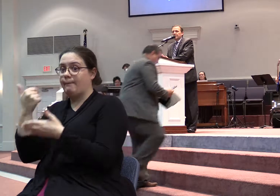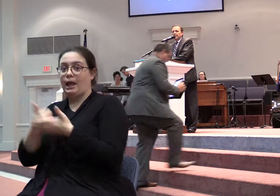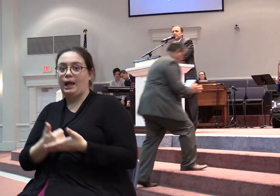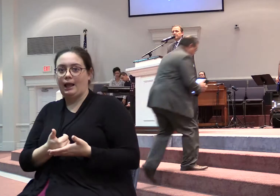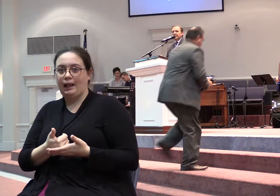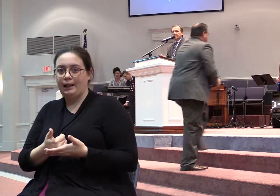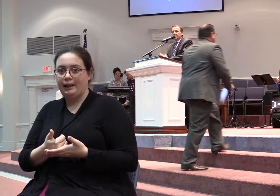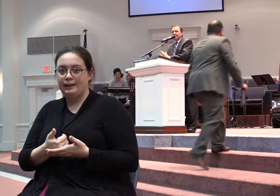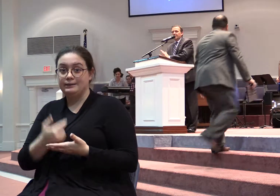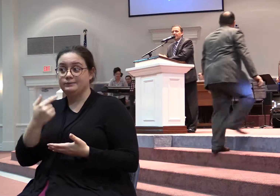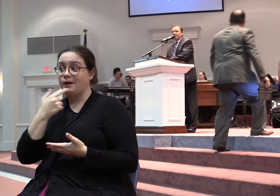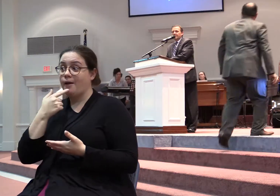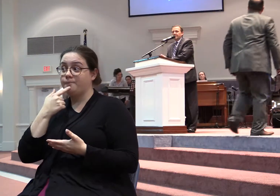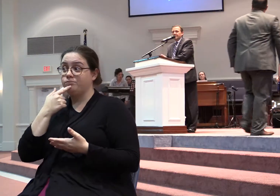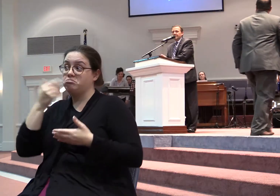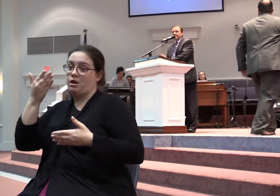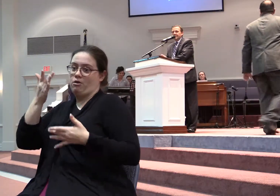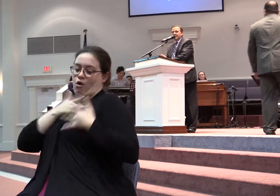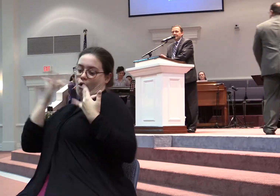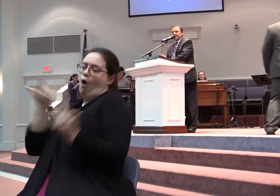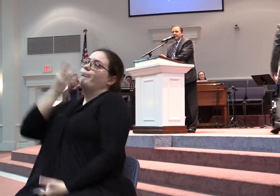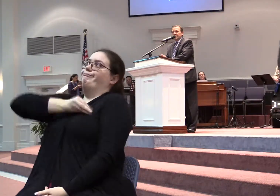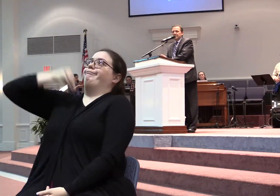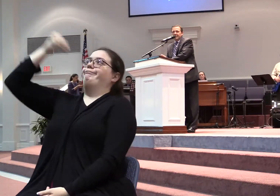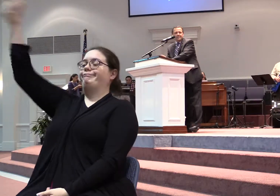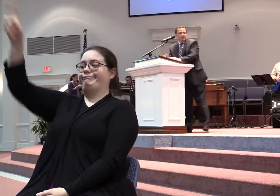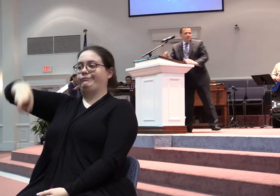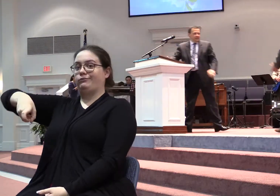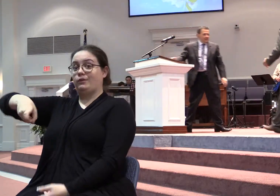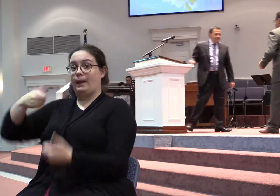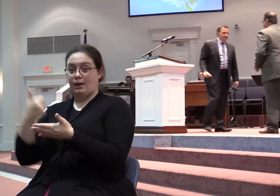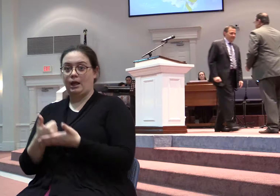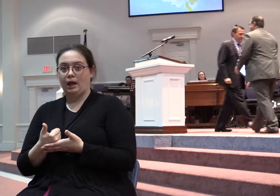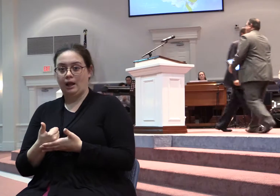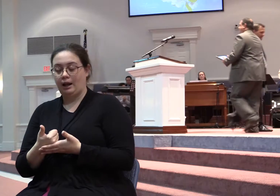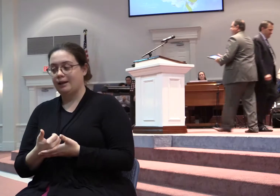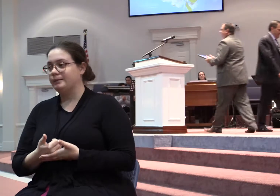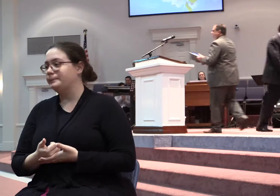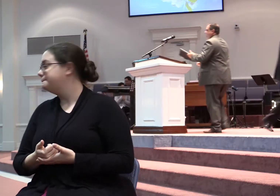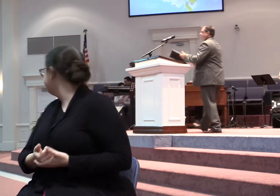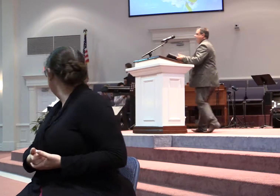look at your neighbor and say, give God your heart. Amen.